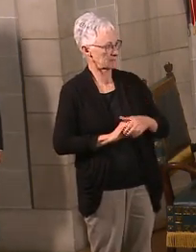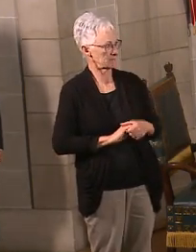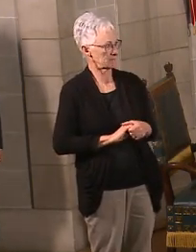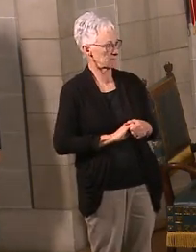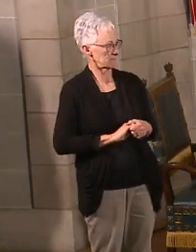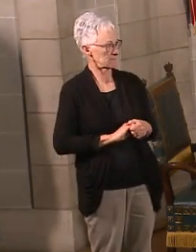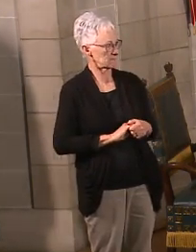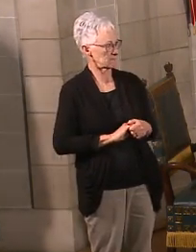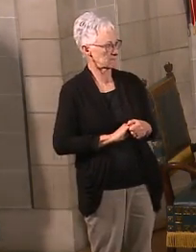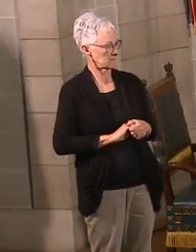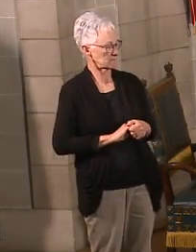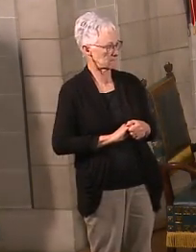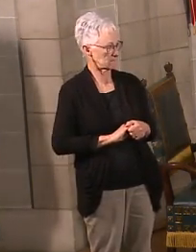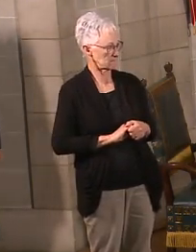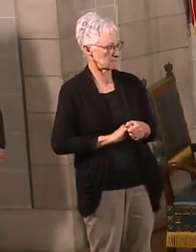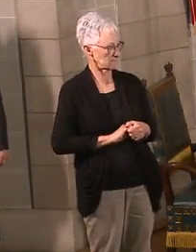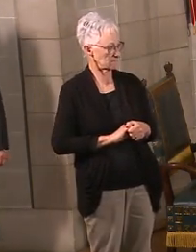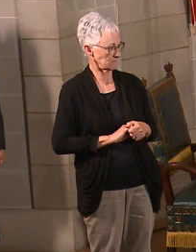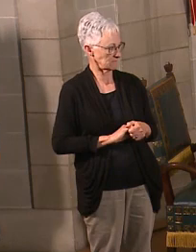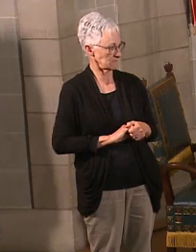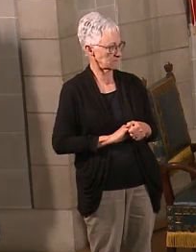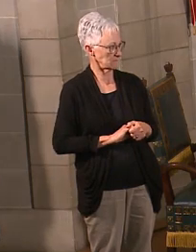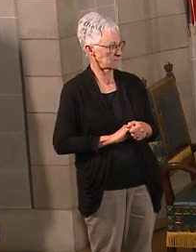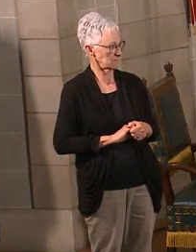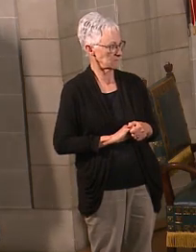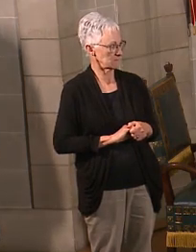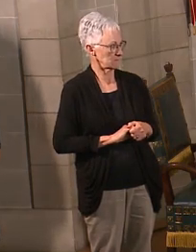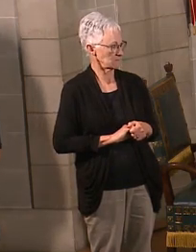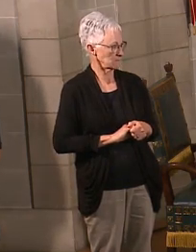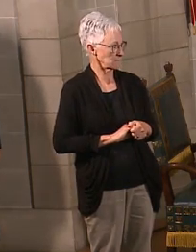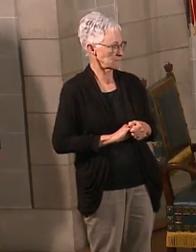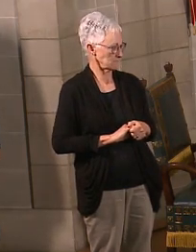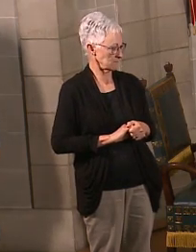Okay, let me just move these back a little bit.